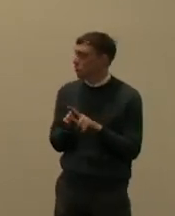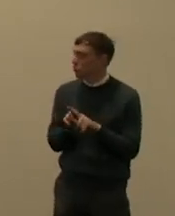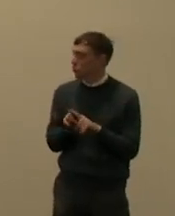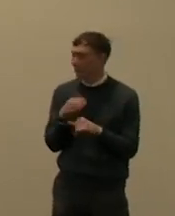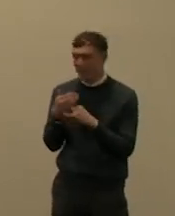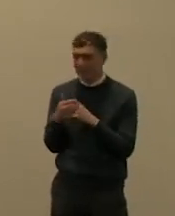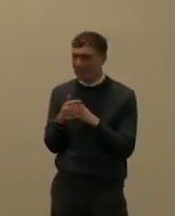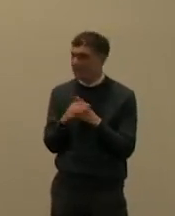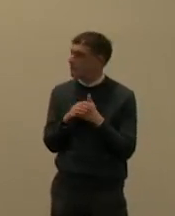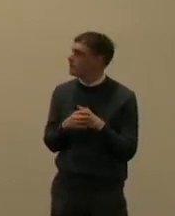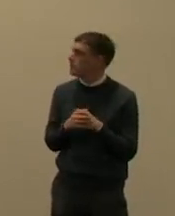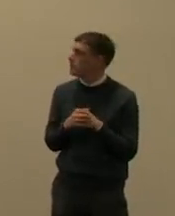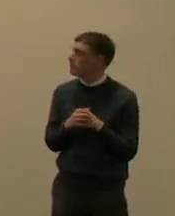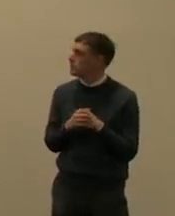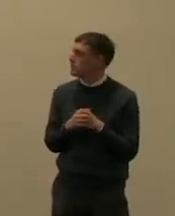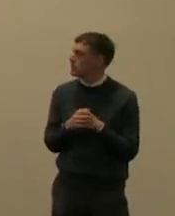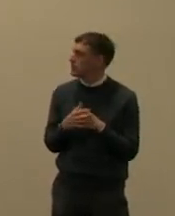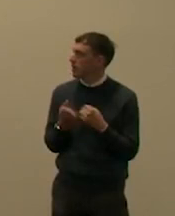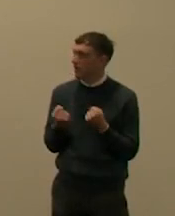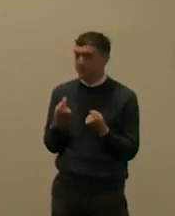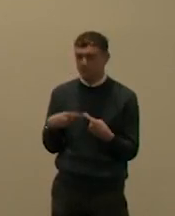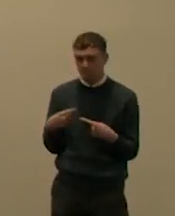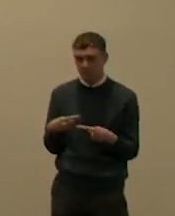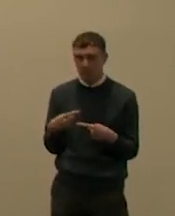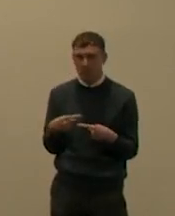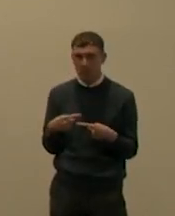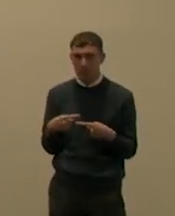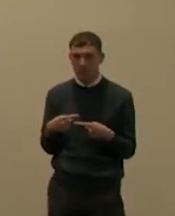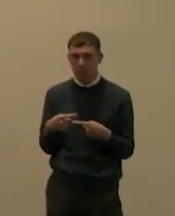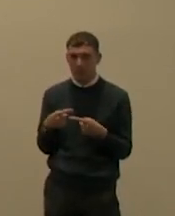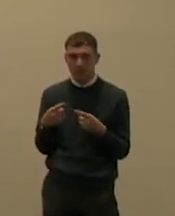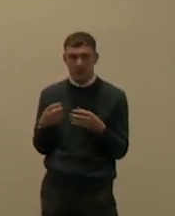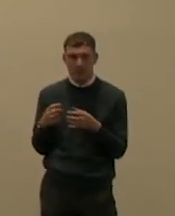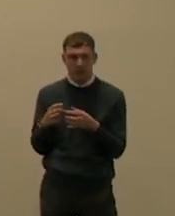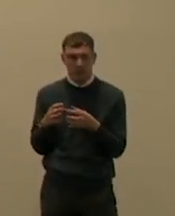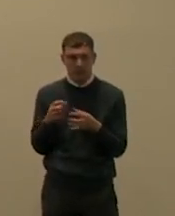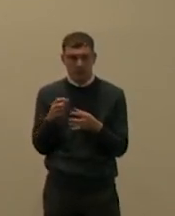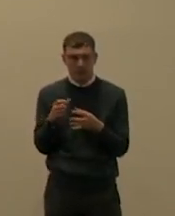here the ability to use the network watcher.